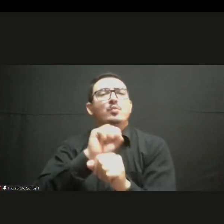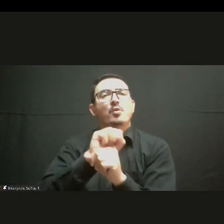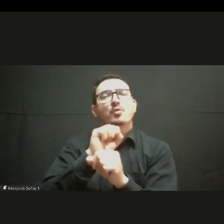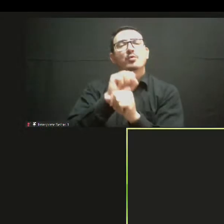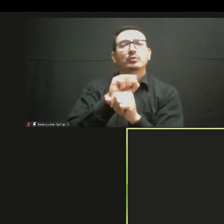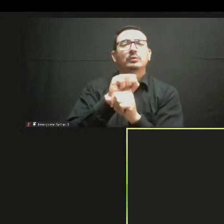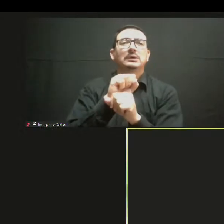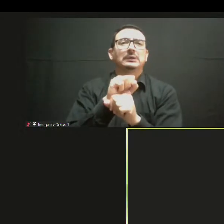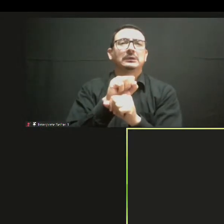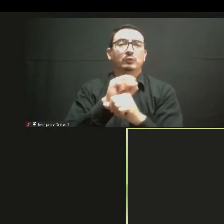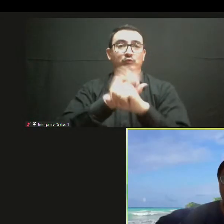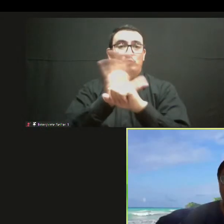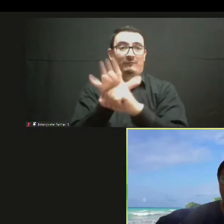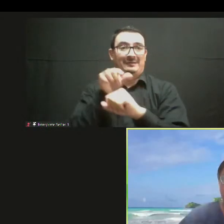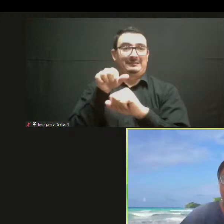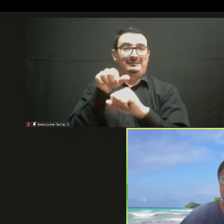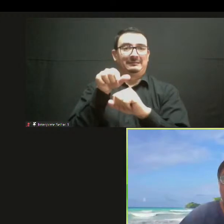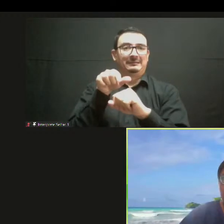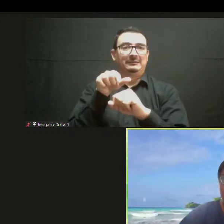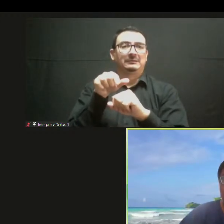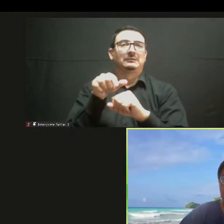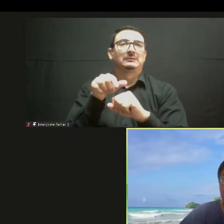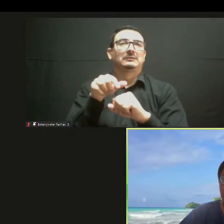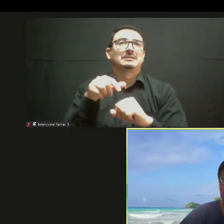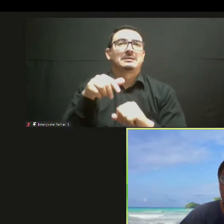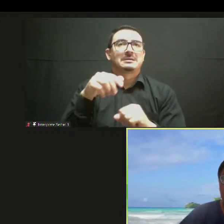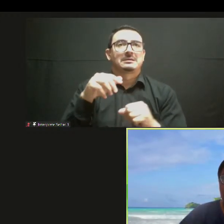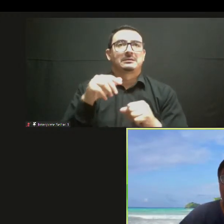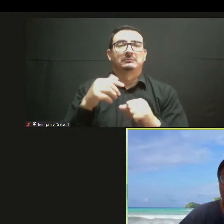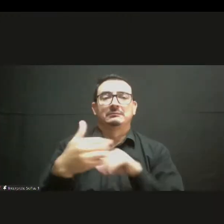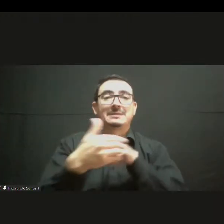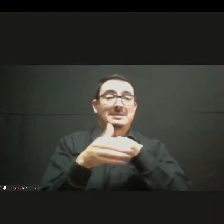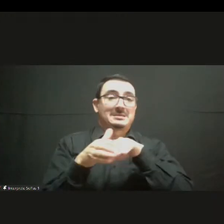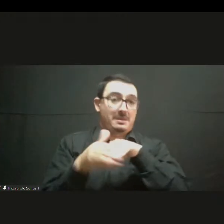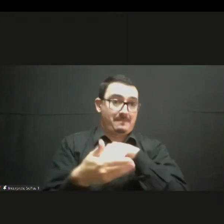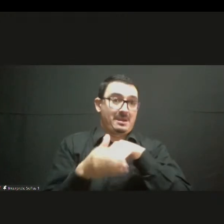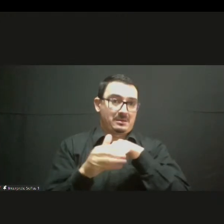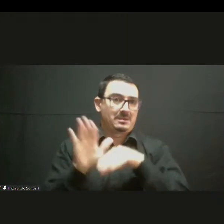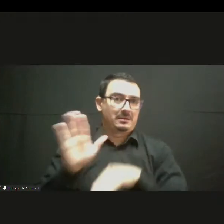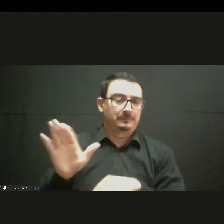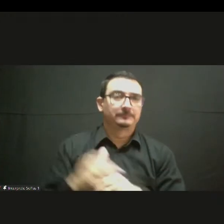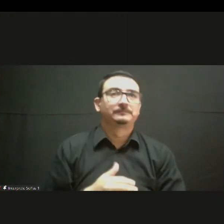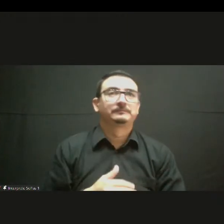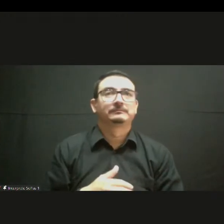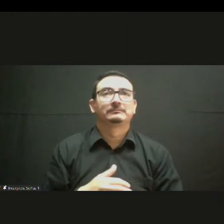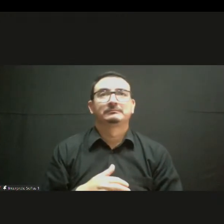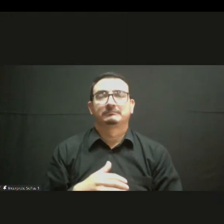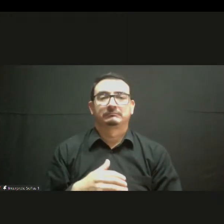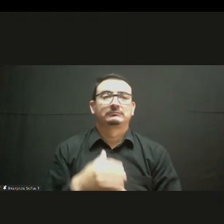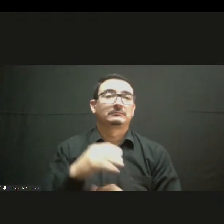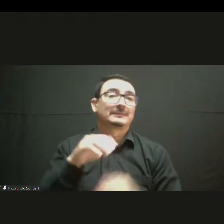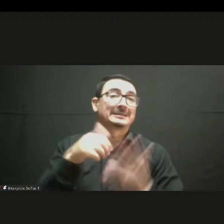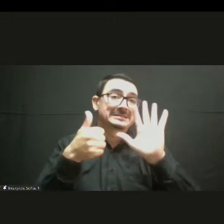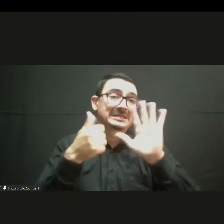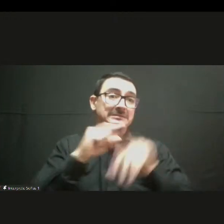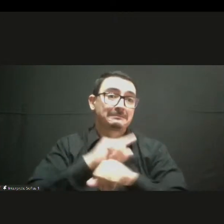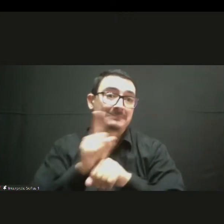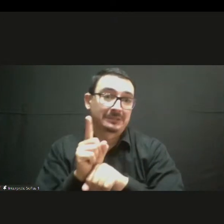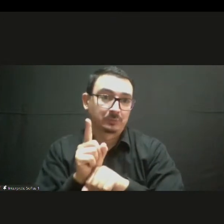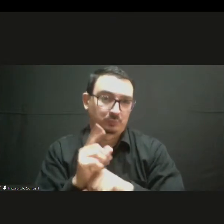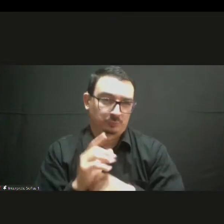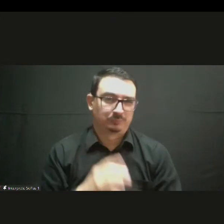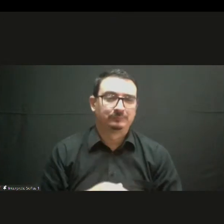Good morning, and thank you for inviting the University of the West Indies to be part of